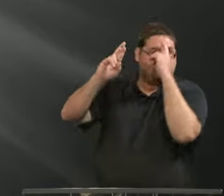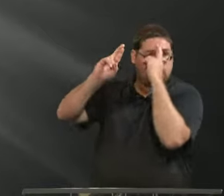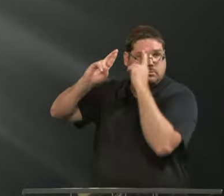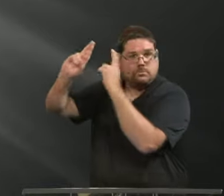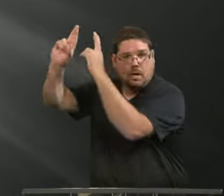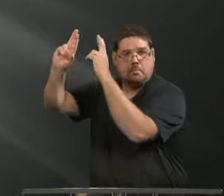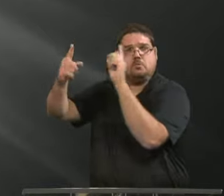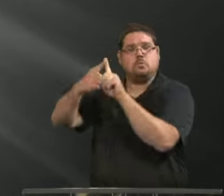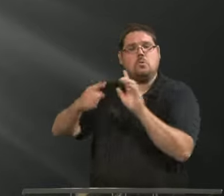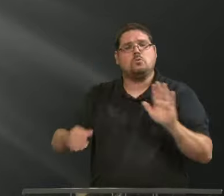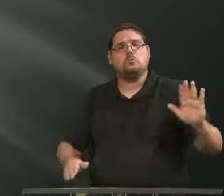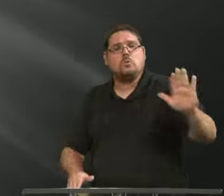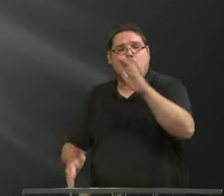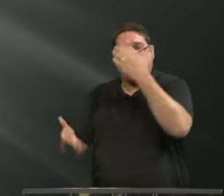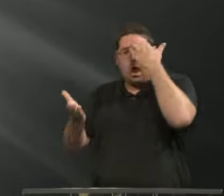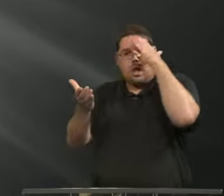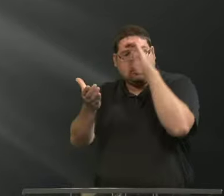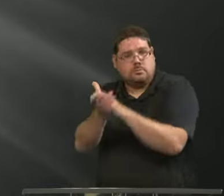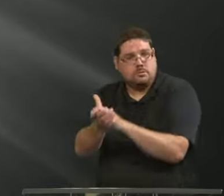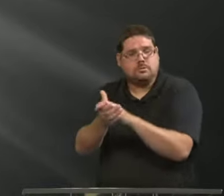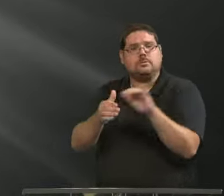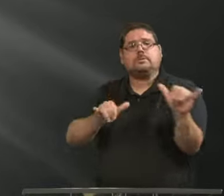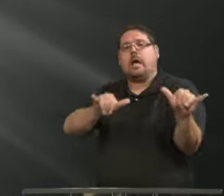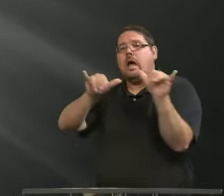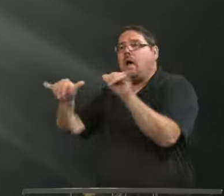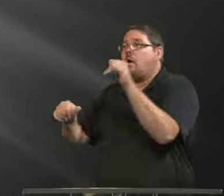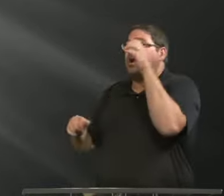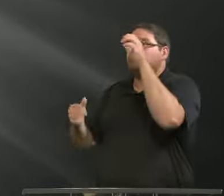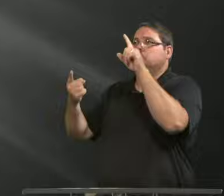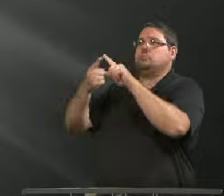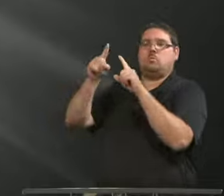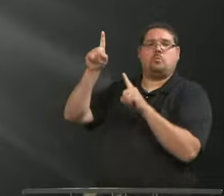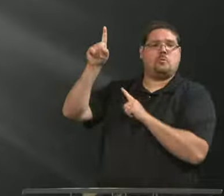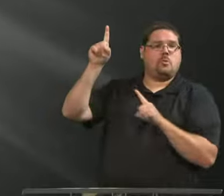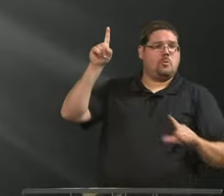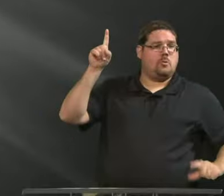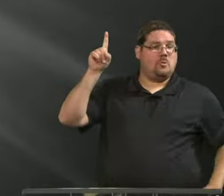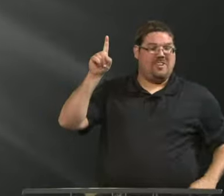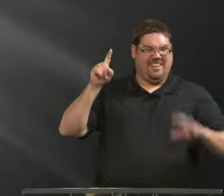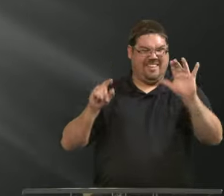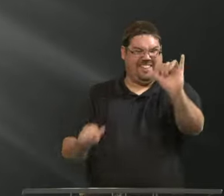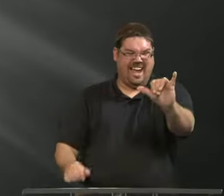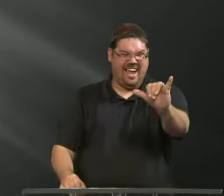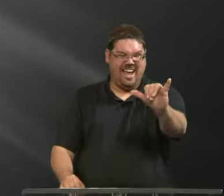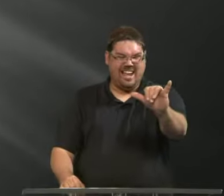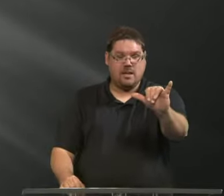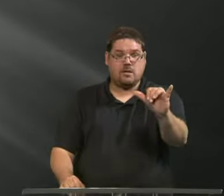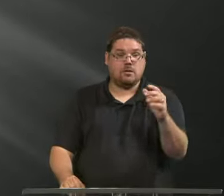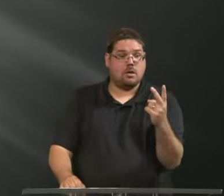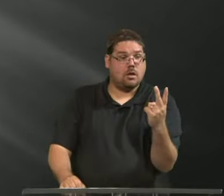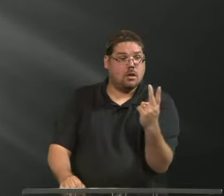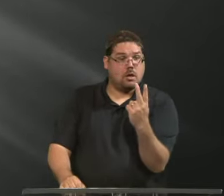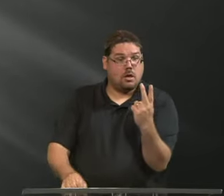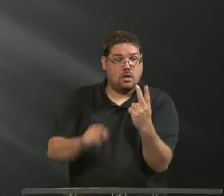to submit, respect her husband, just as she would respect and submit to the